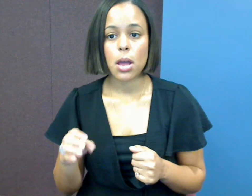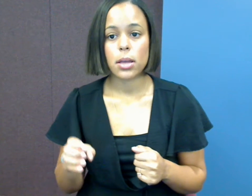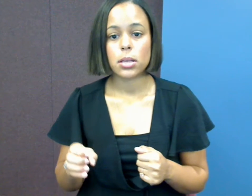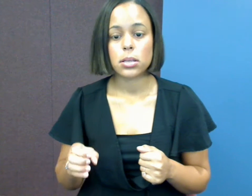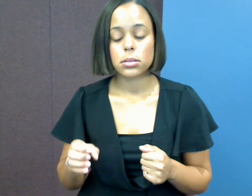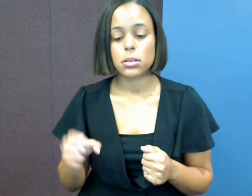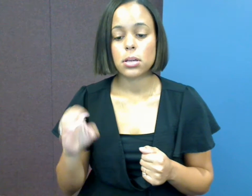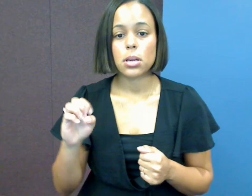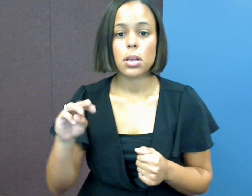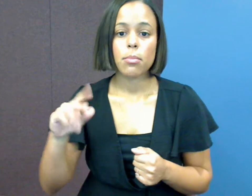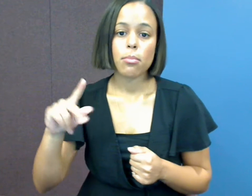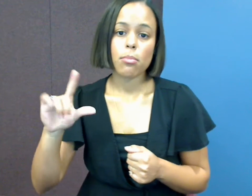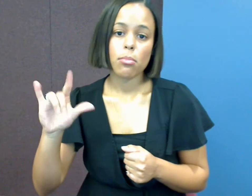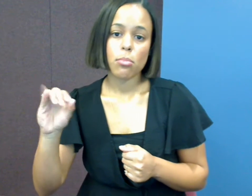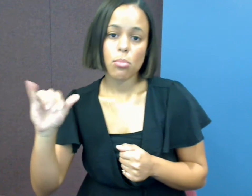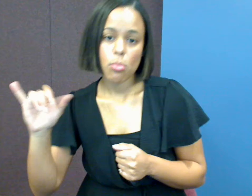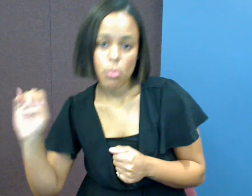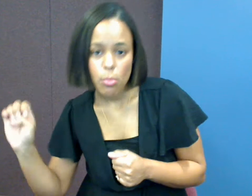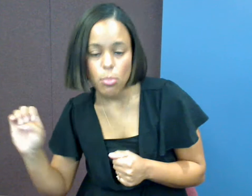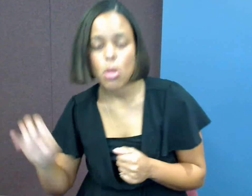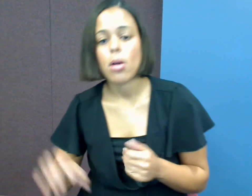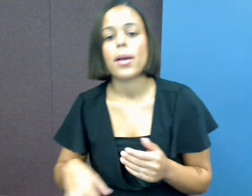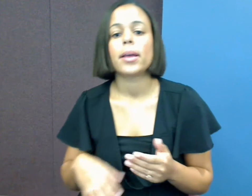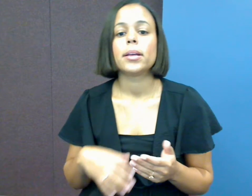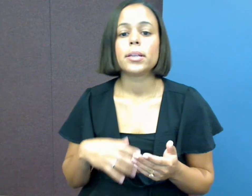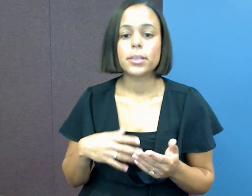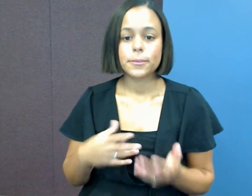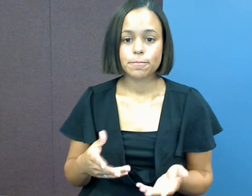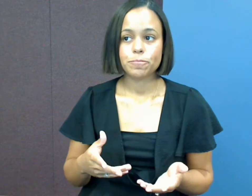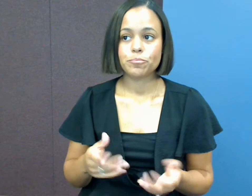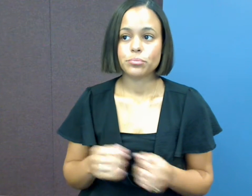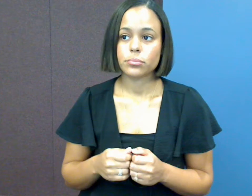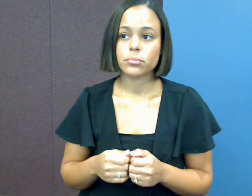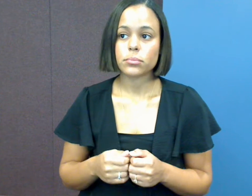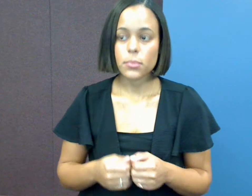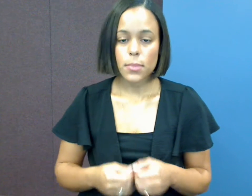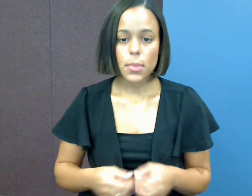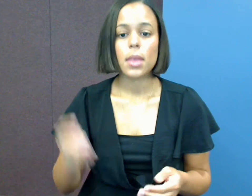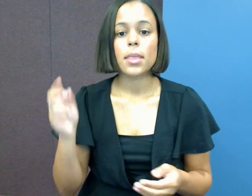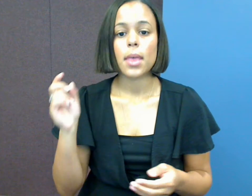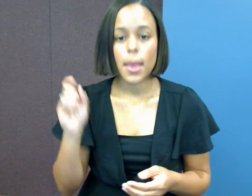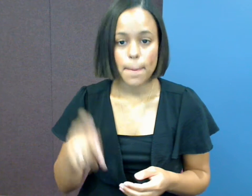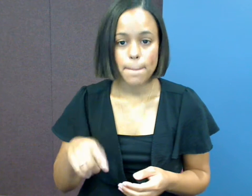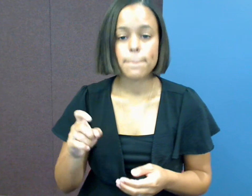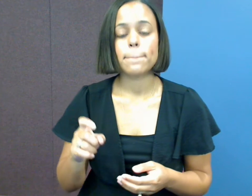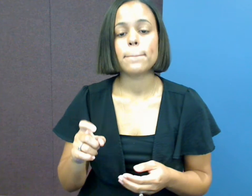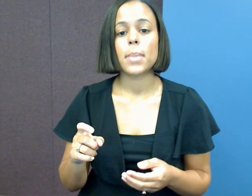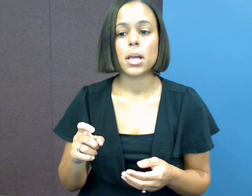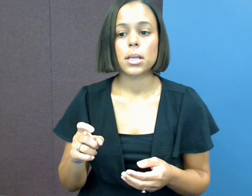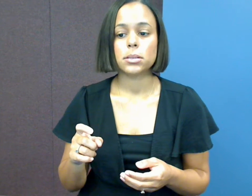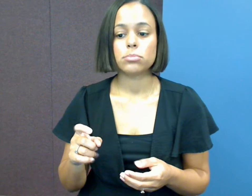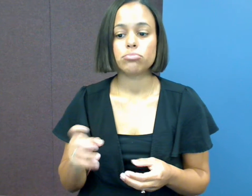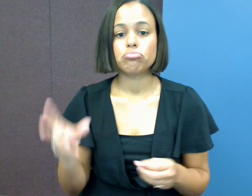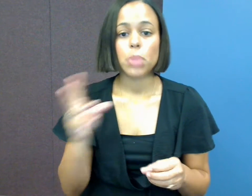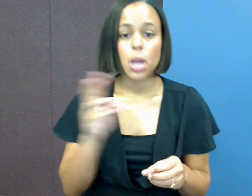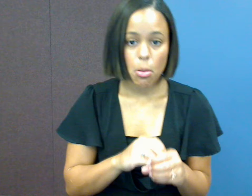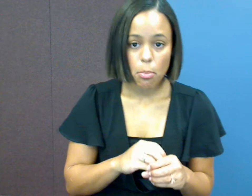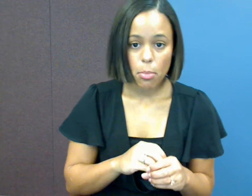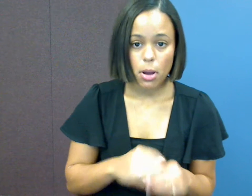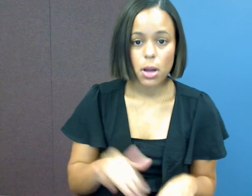our student database. The student does not have to be formally admitted or registered beyond the